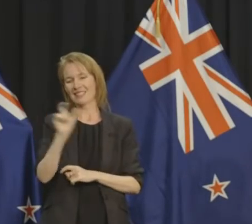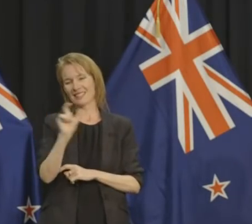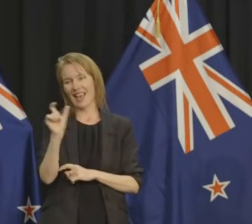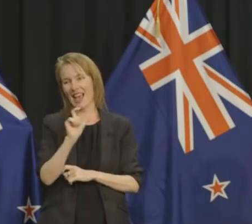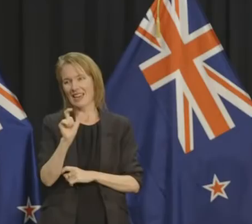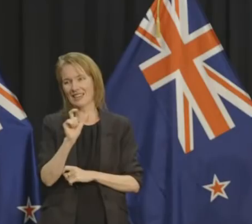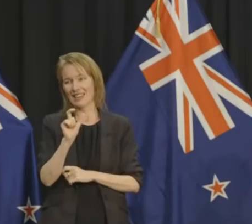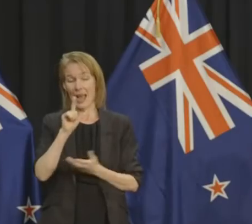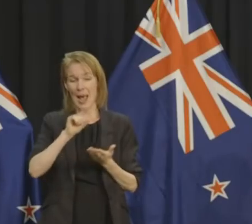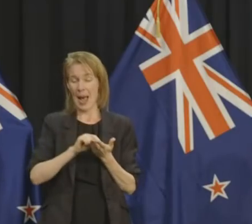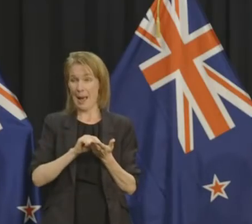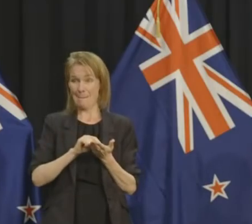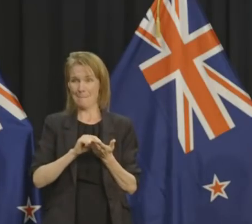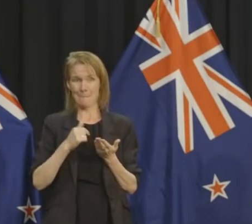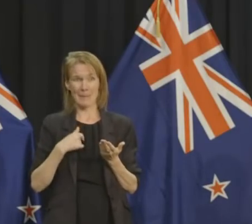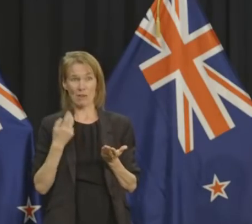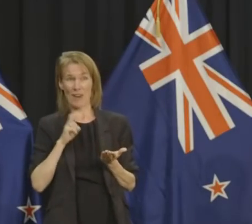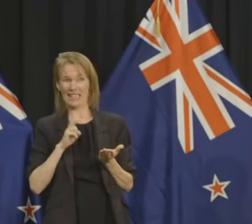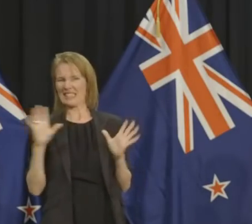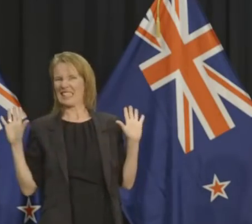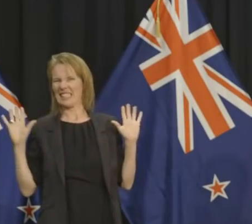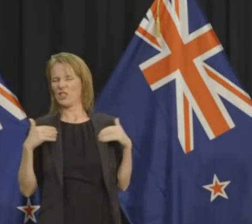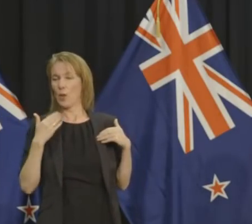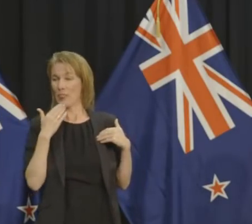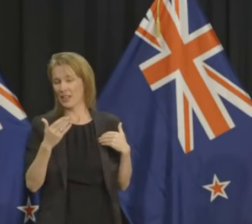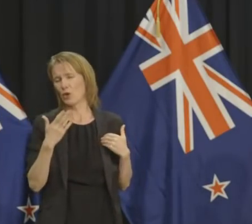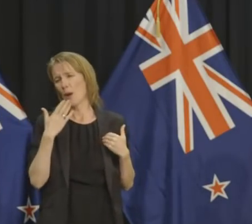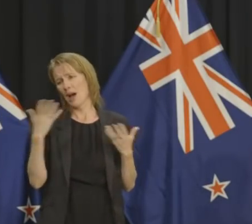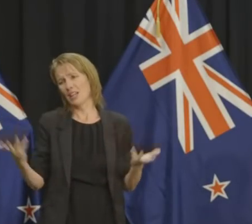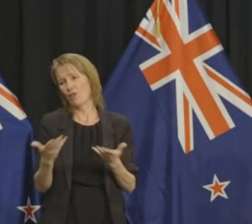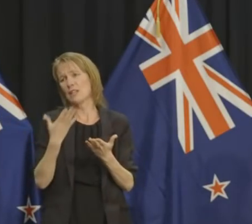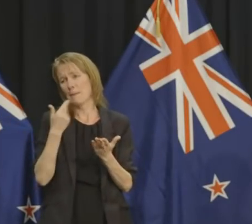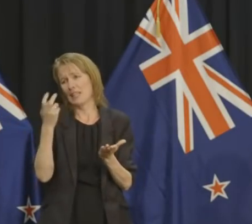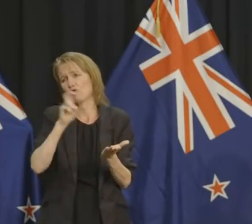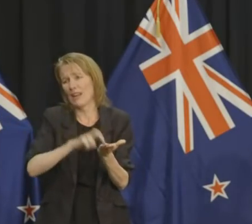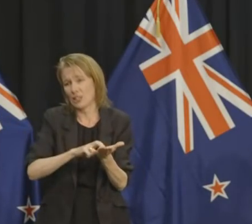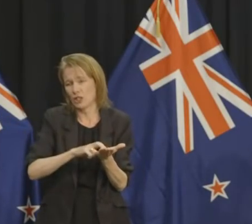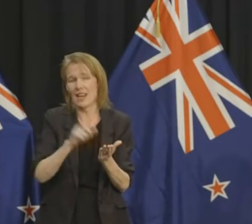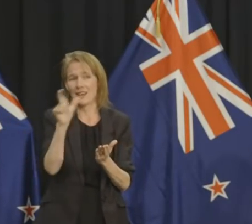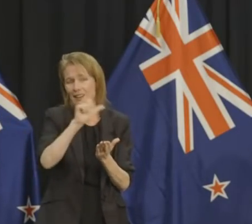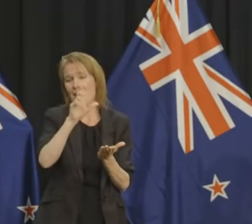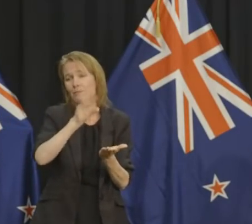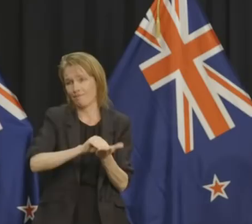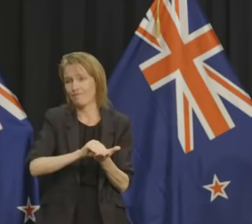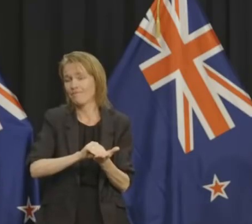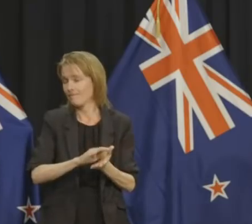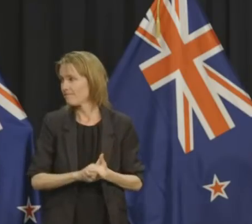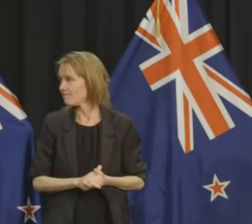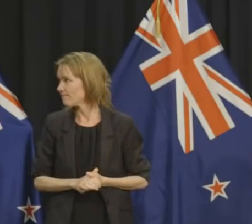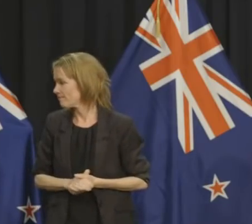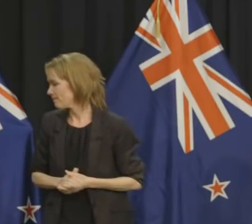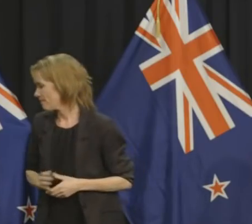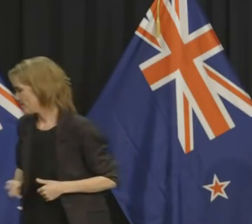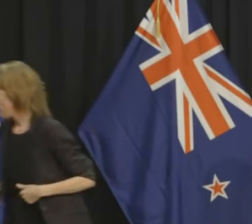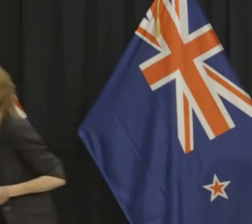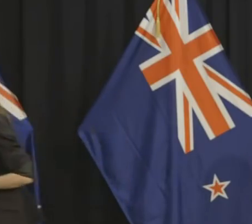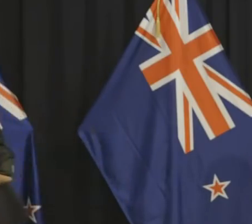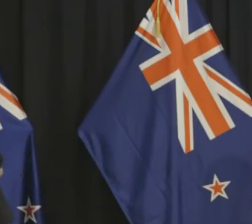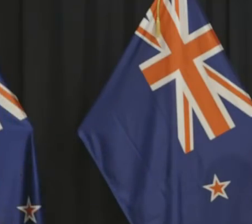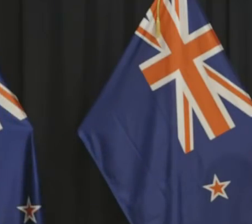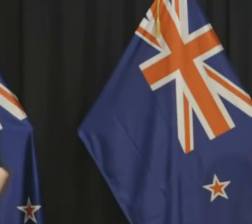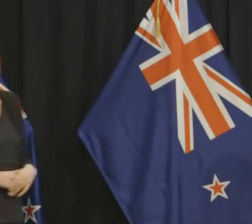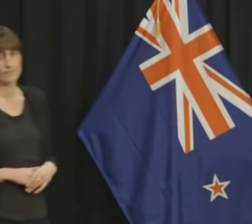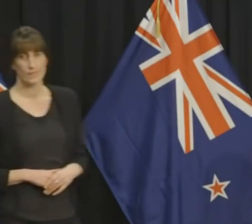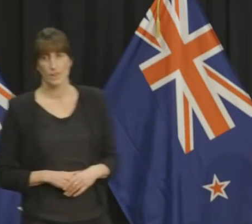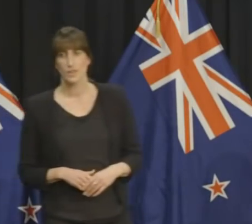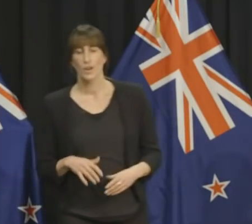So we want everybody to play their part, download the app and scan the codes. Besides saying that in these stand-ups, is the government taking any